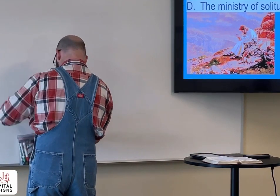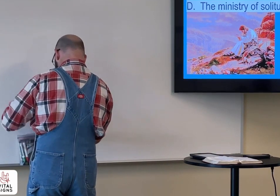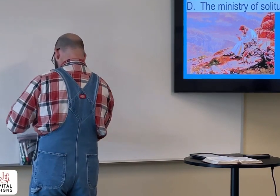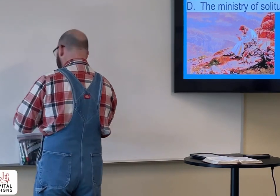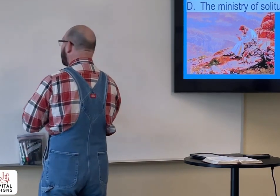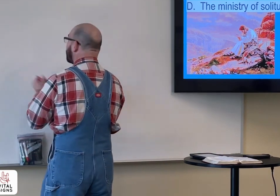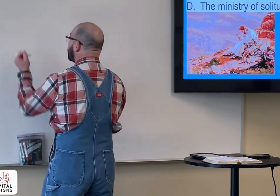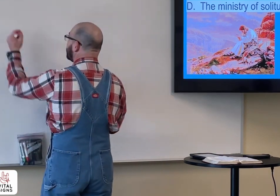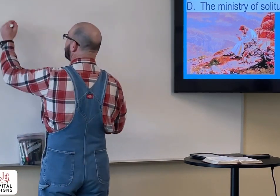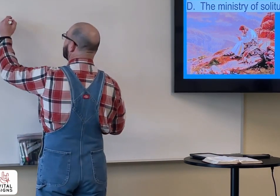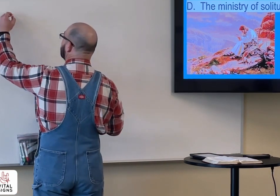Straightway, okay.